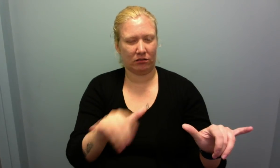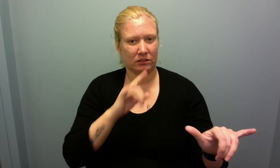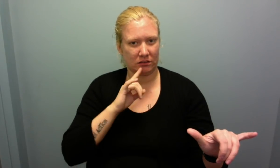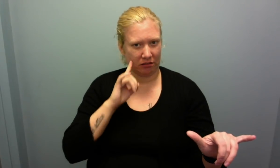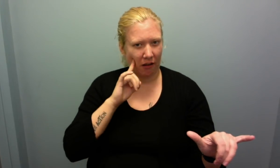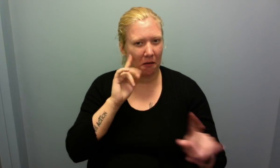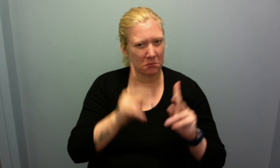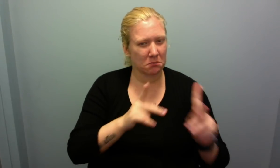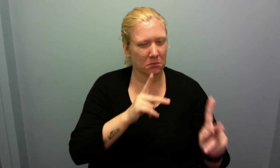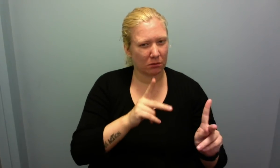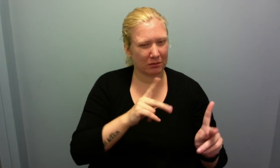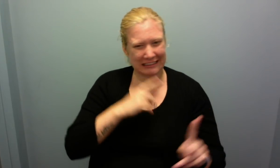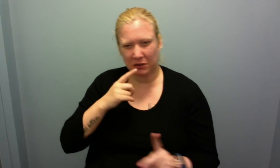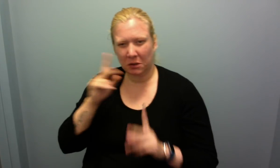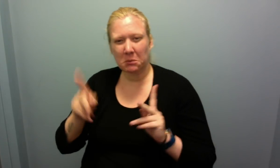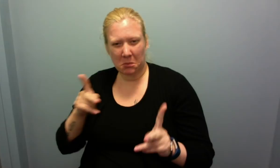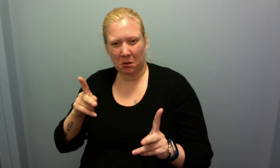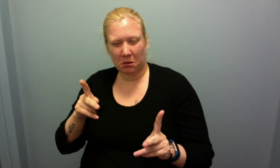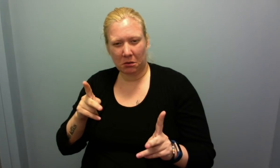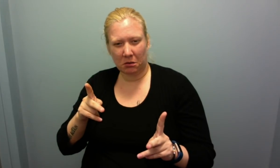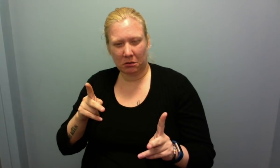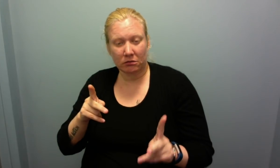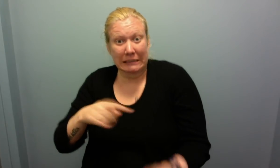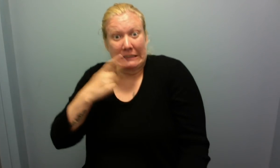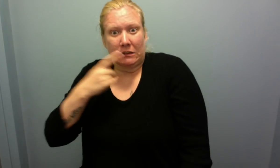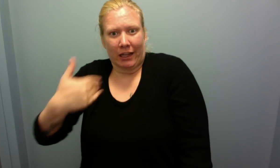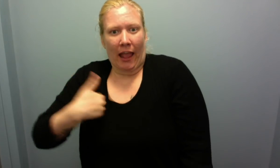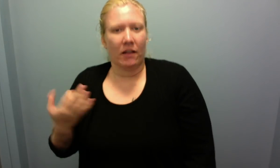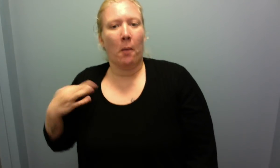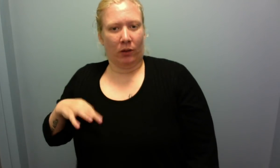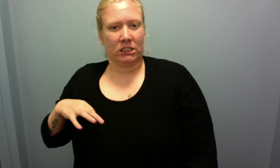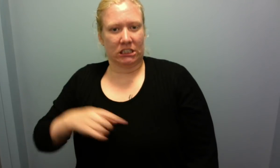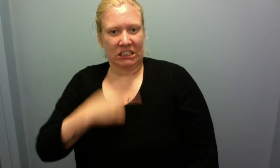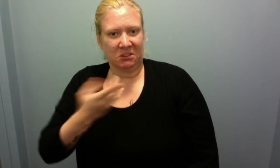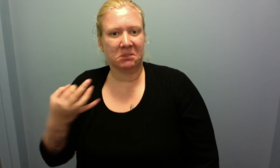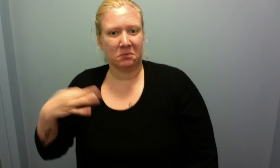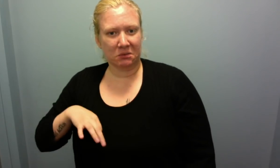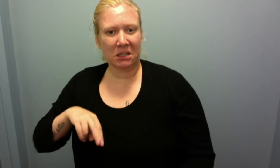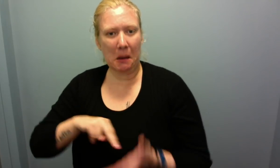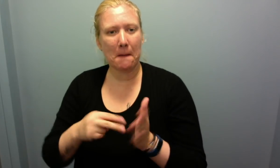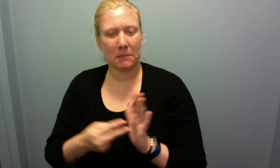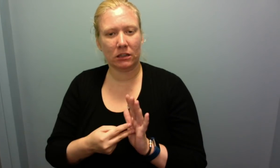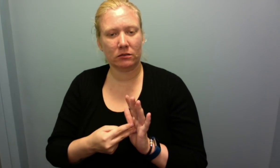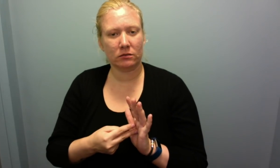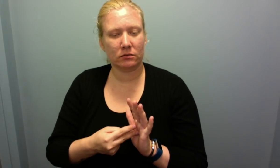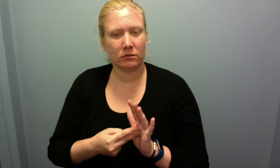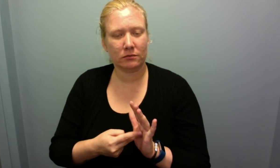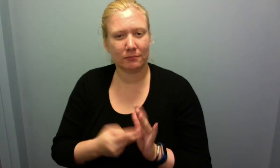a job from a person of color and say, I understand your culture better than you do, that's just wrong. I need to